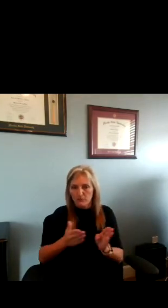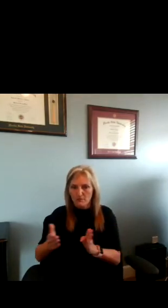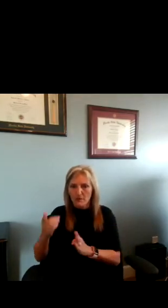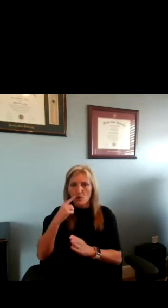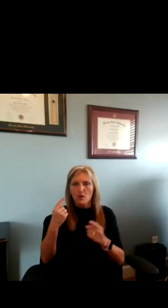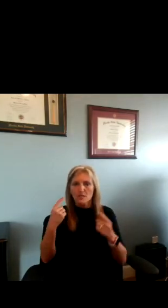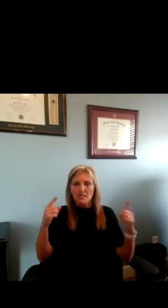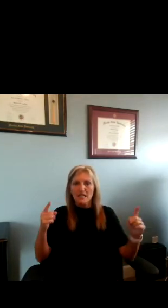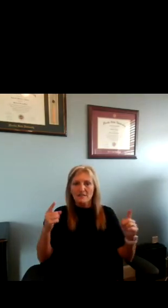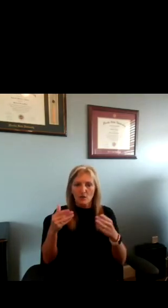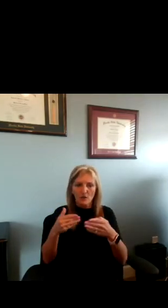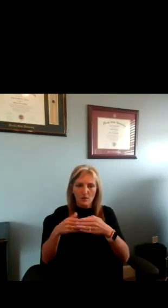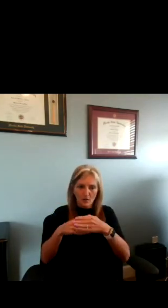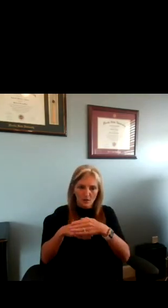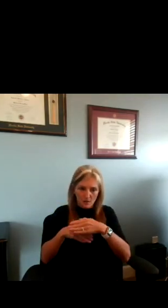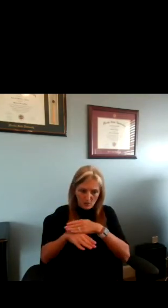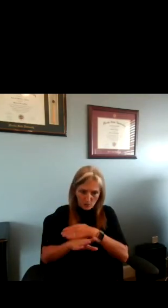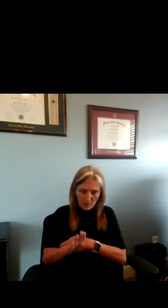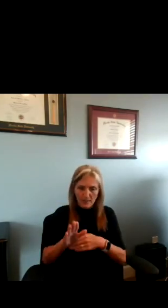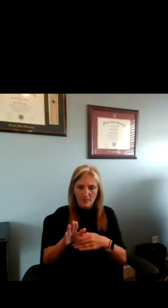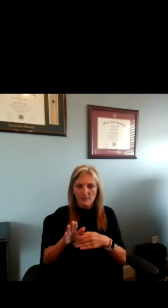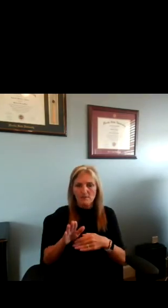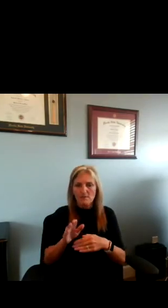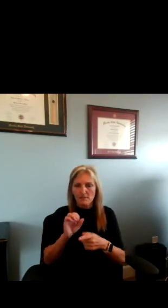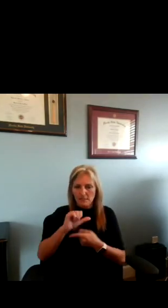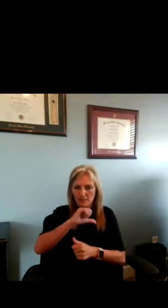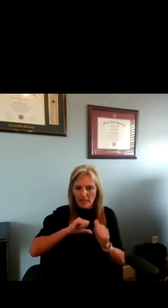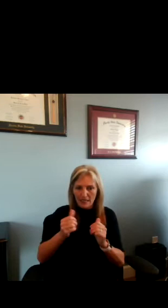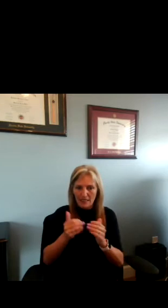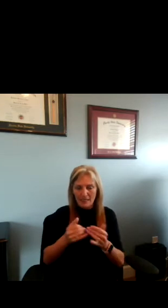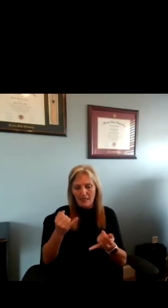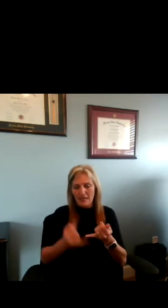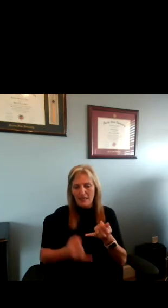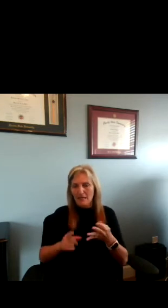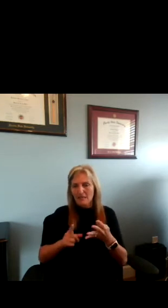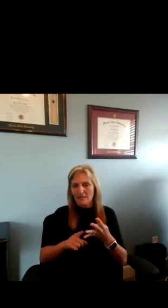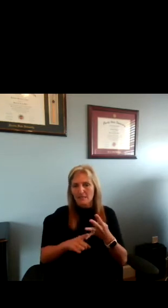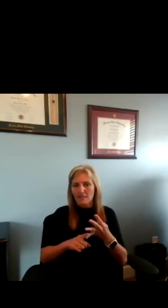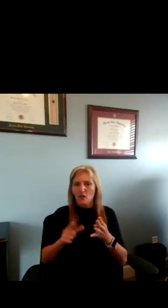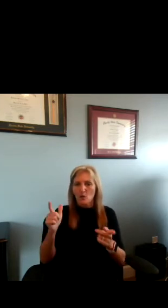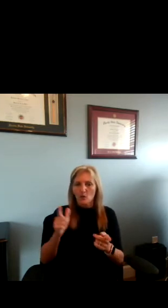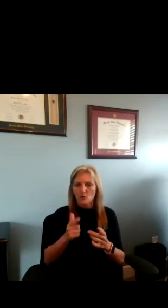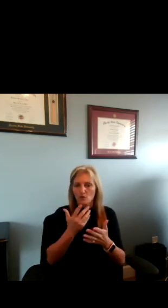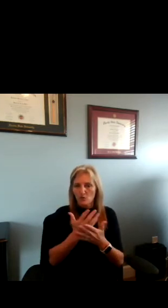successful reentry as our third goal. And our last goal for this work is to safely reduce